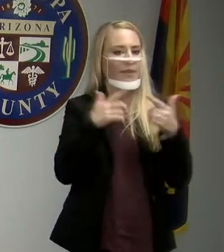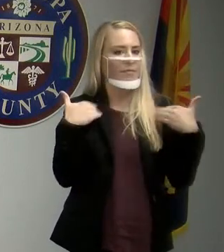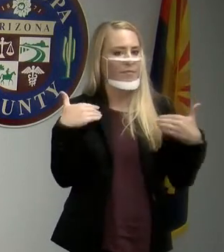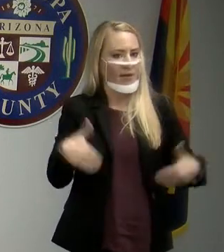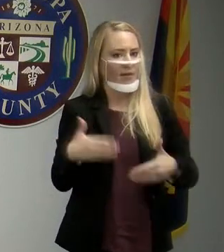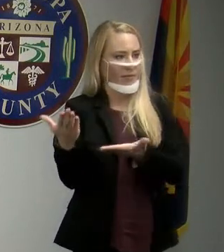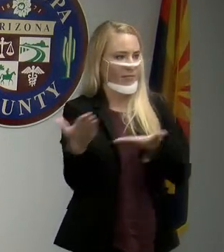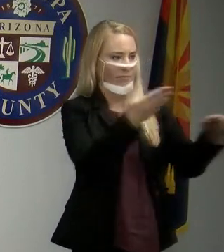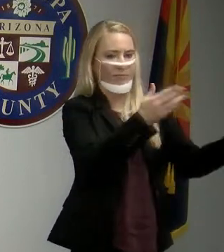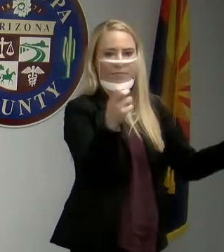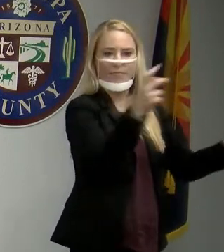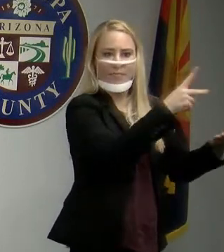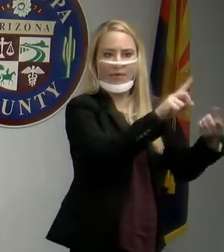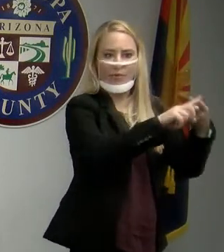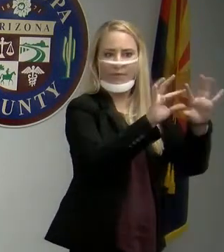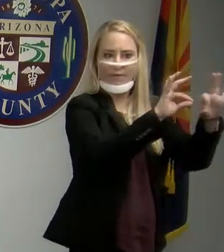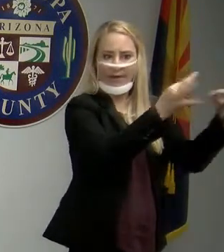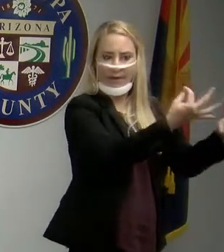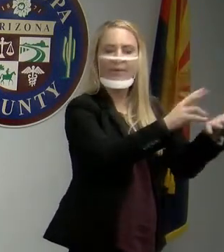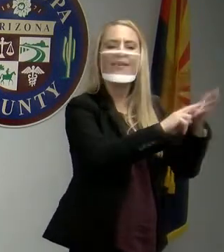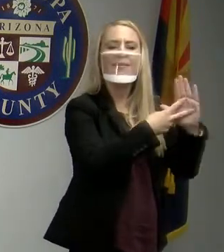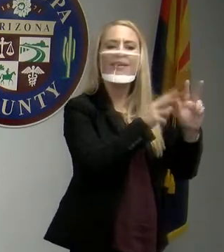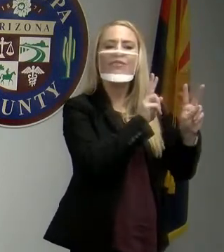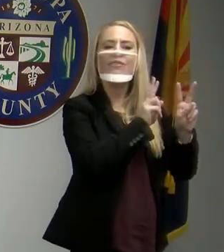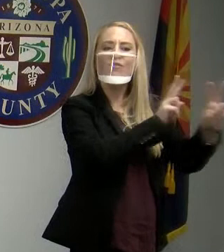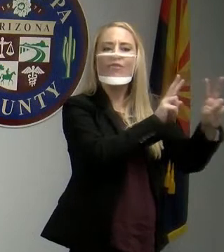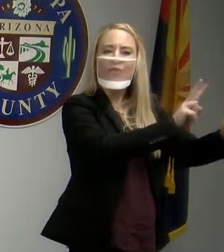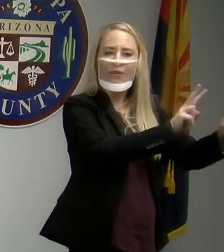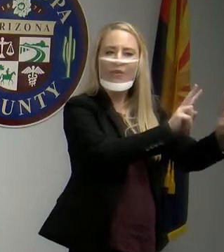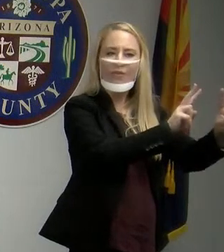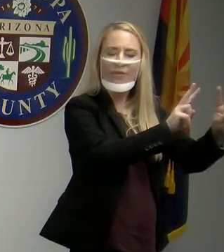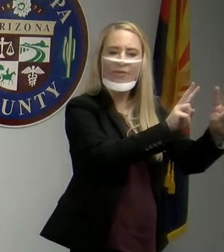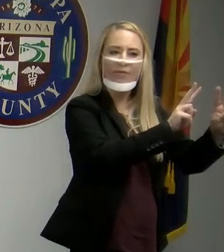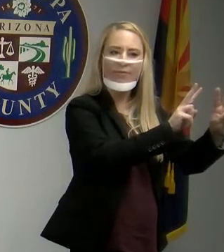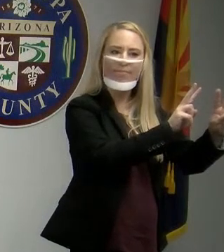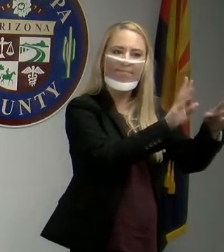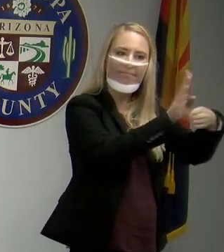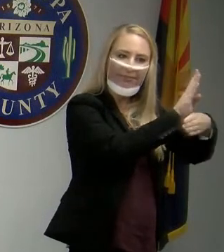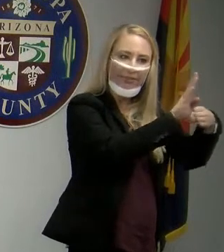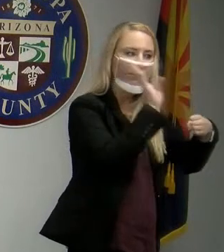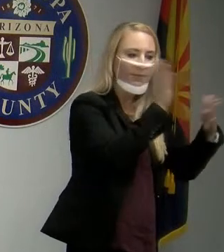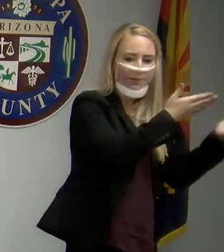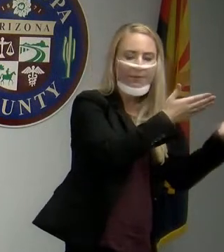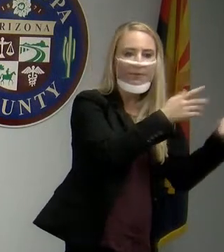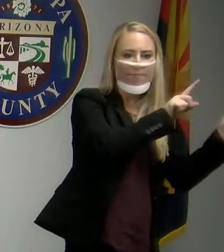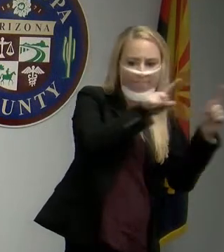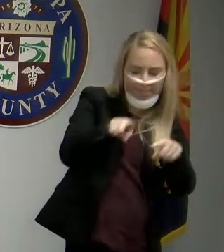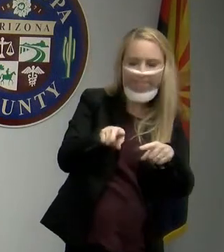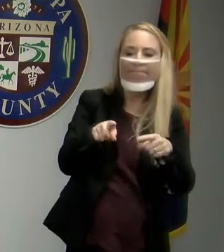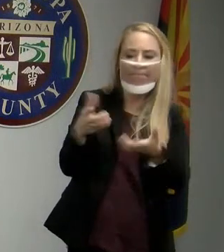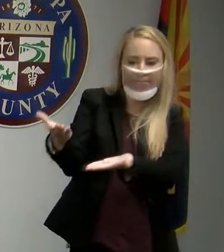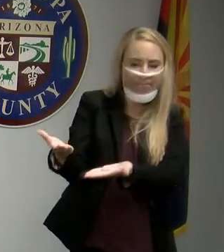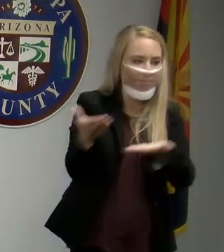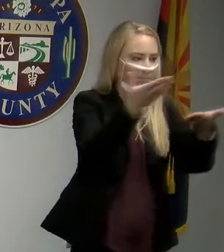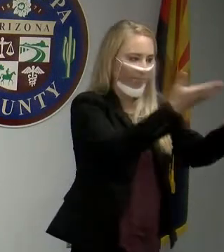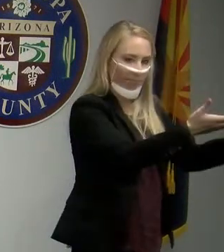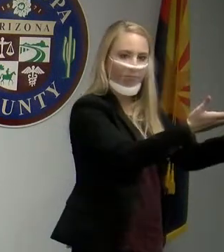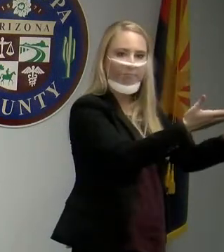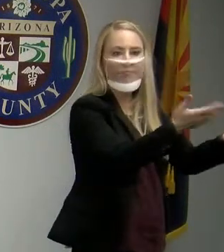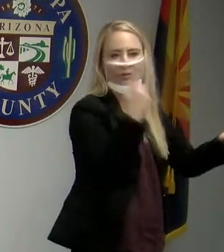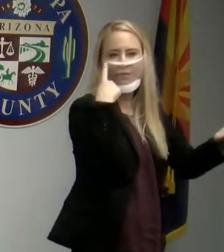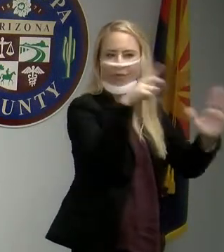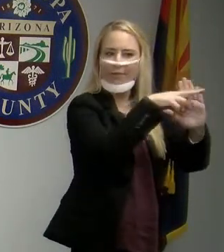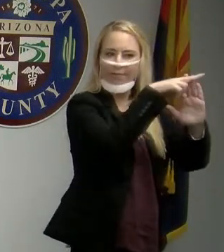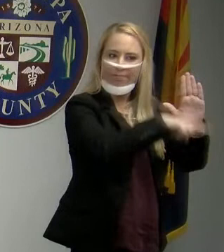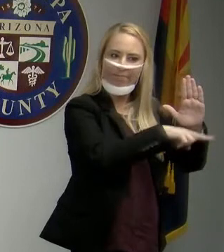and picks up a body and takes it to the funeral home so they can provide those necessary services to the family during their time of need, and so they